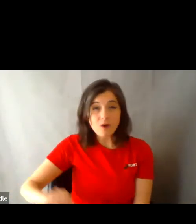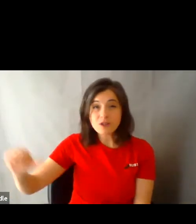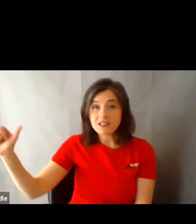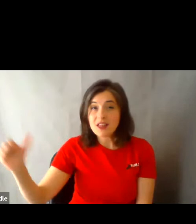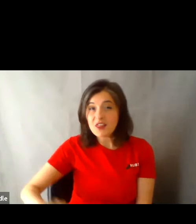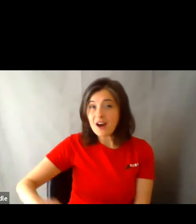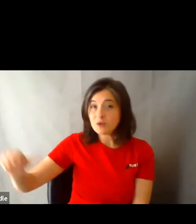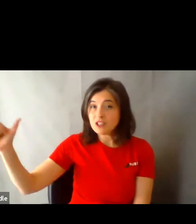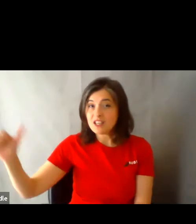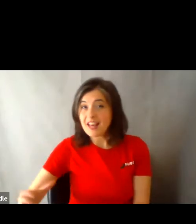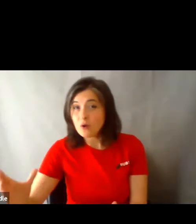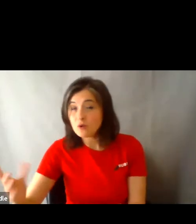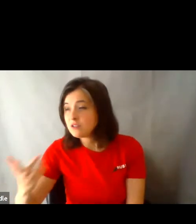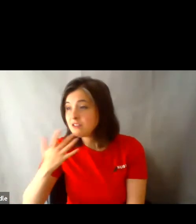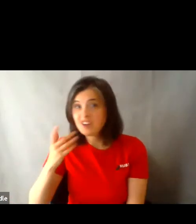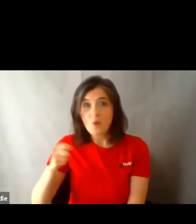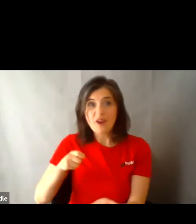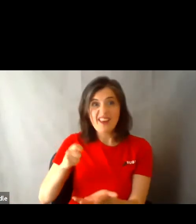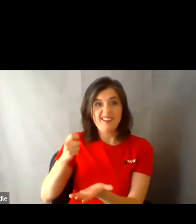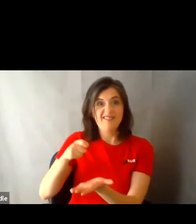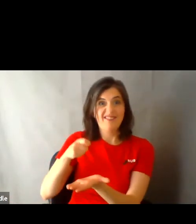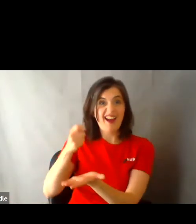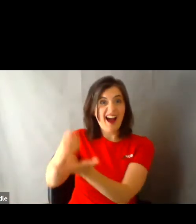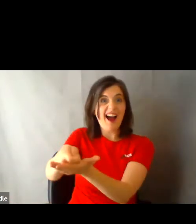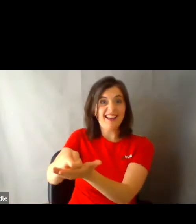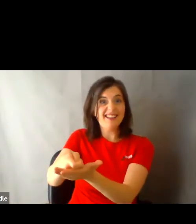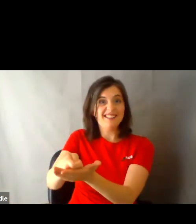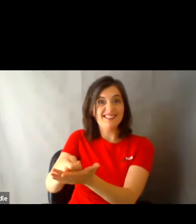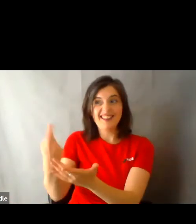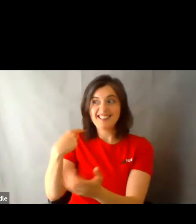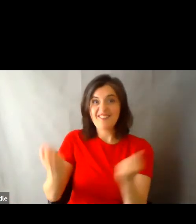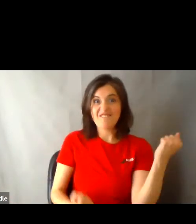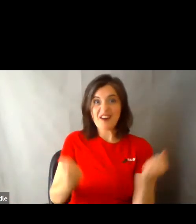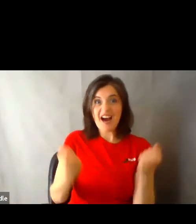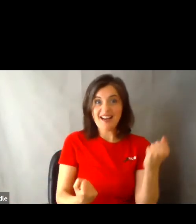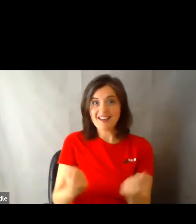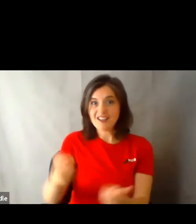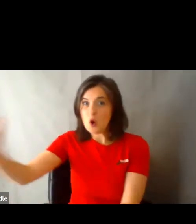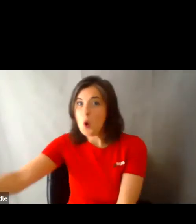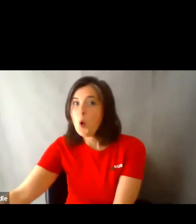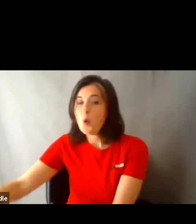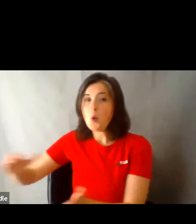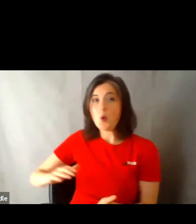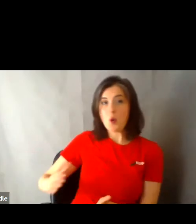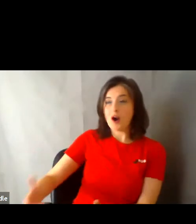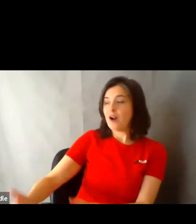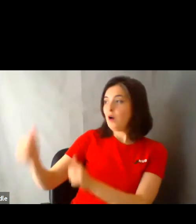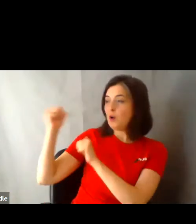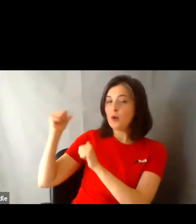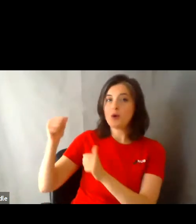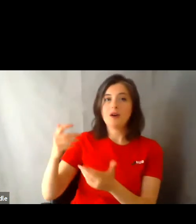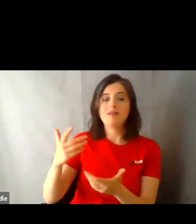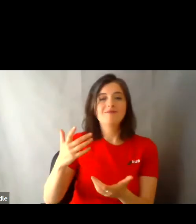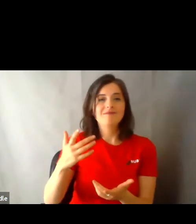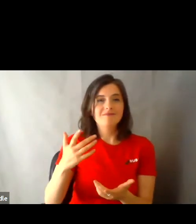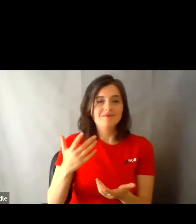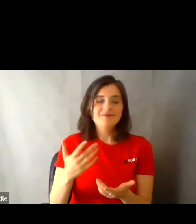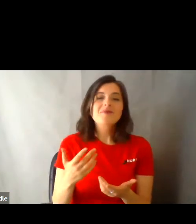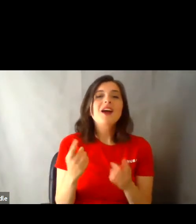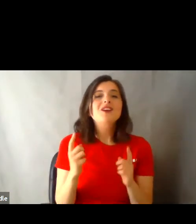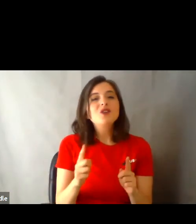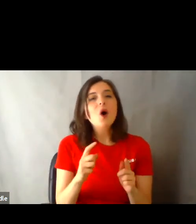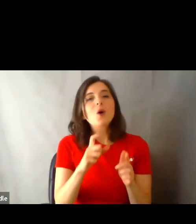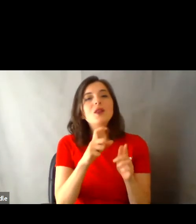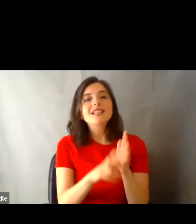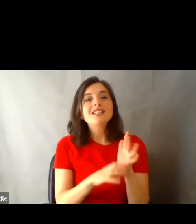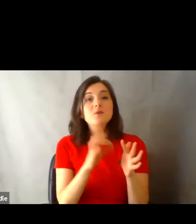transit van that we'd hired as a national movement. And I'll tell you more about what happens to those newspapers in a moment. Now, the